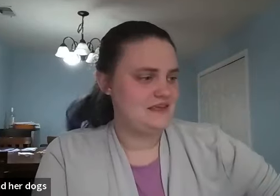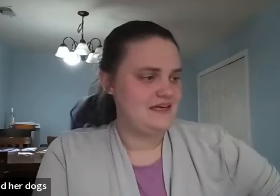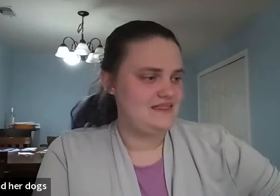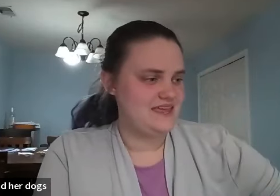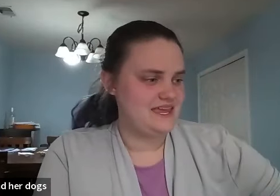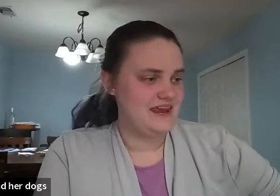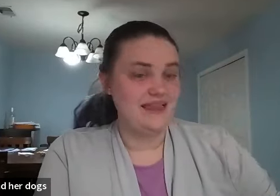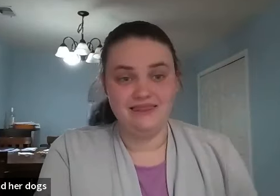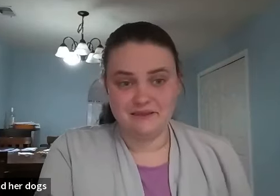Then